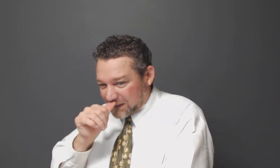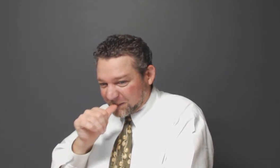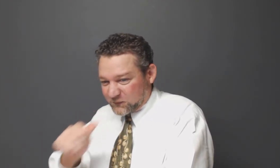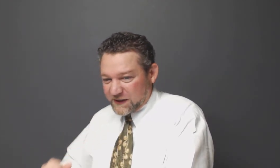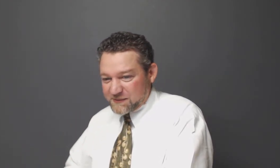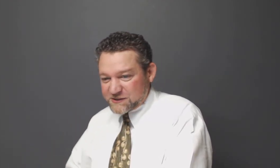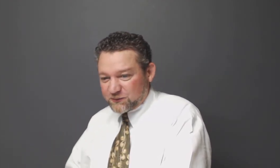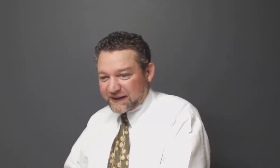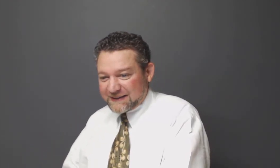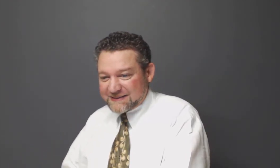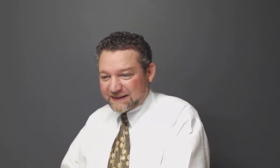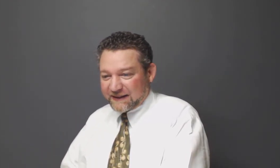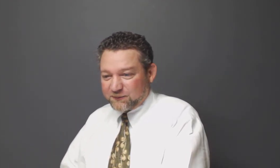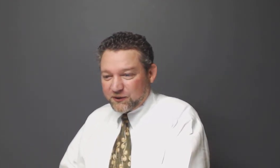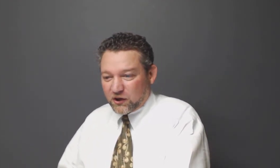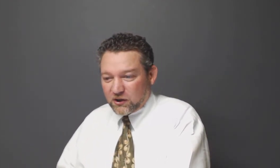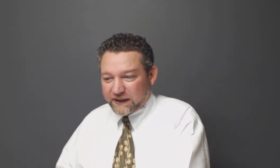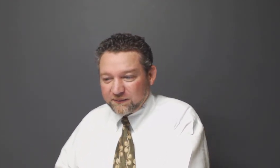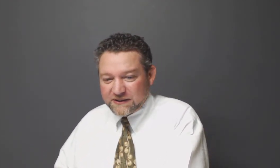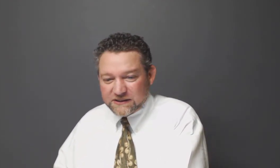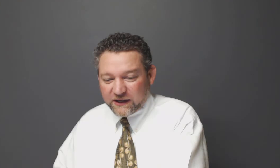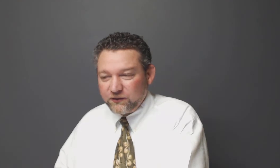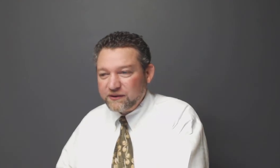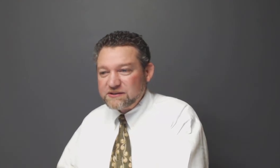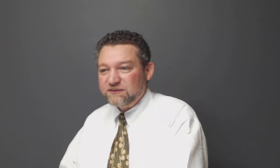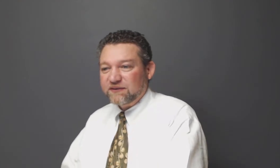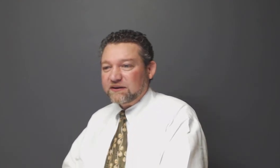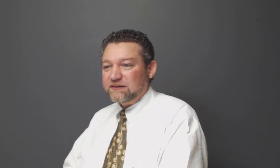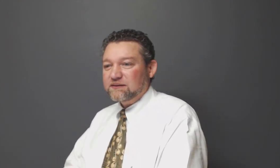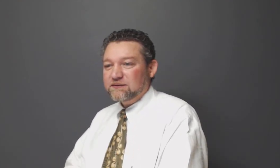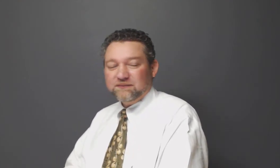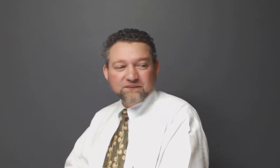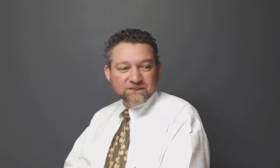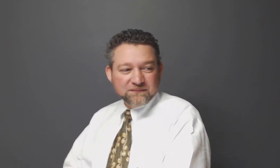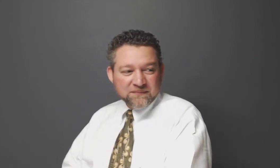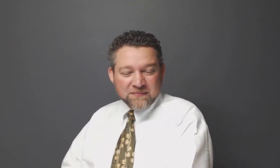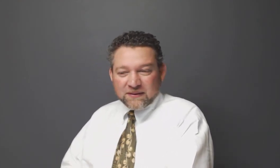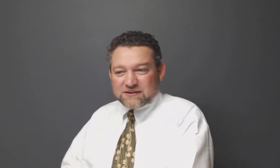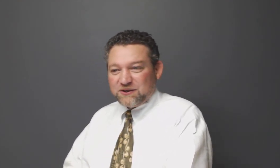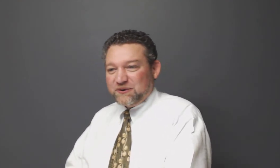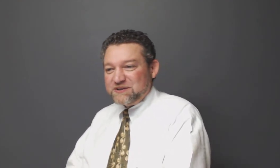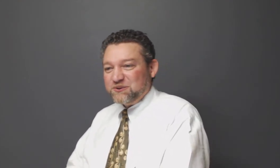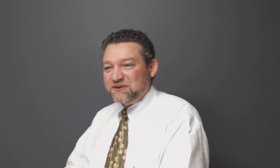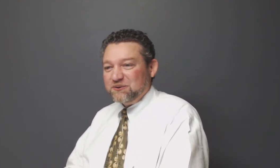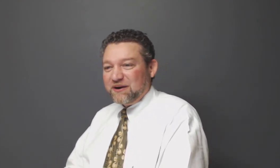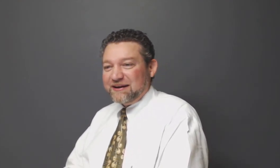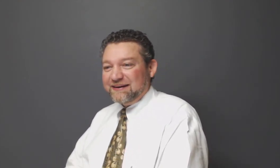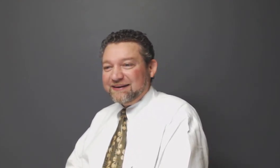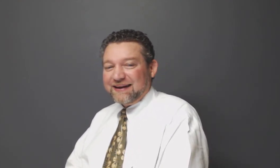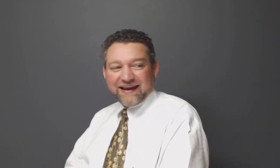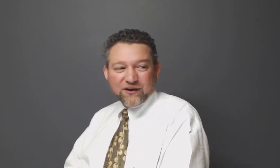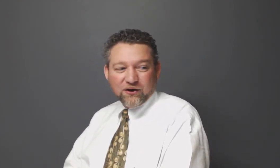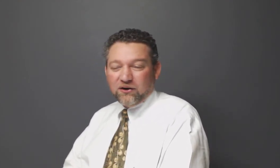Says, "For he must reign till he hath put all enemies under his feet." So he's going to reign, and